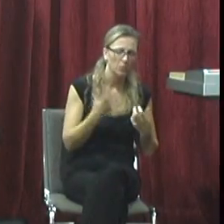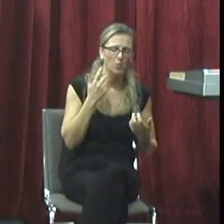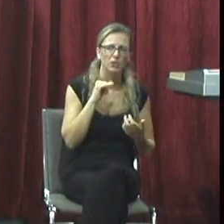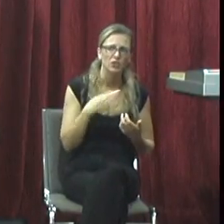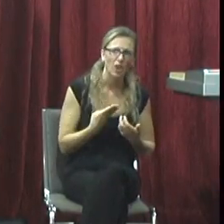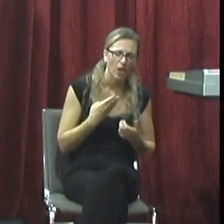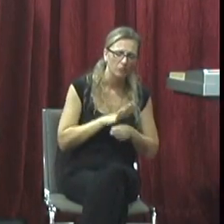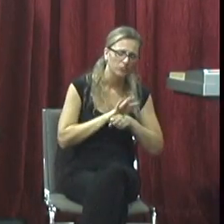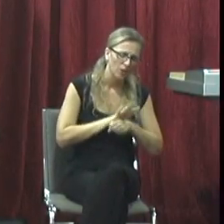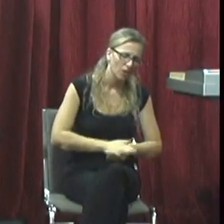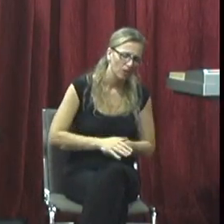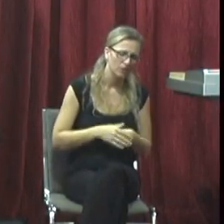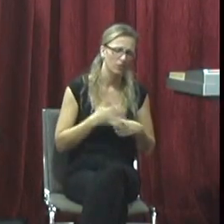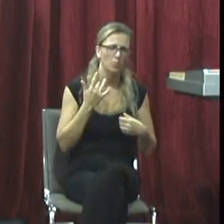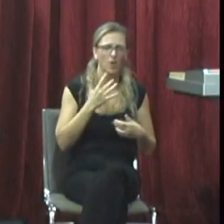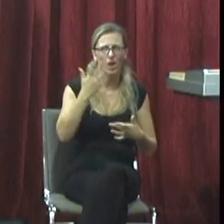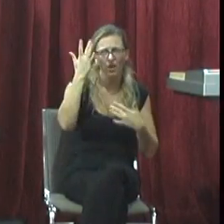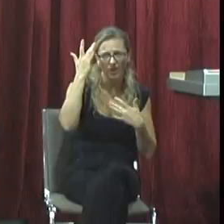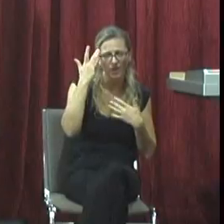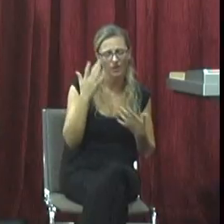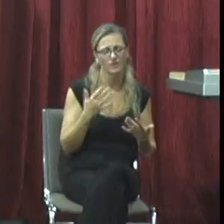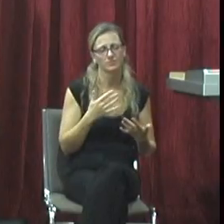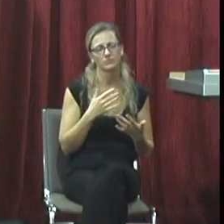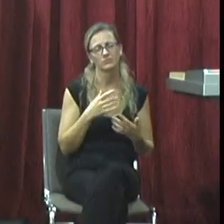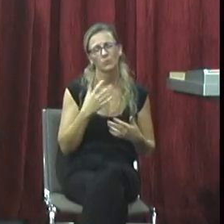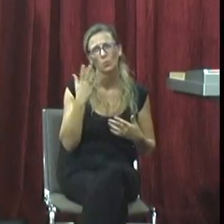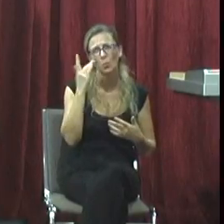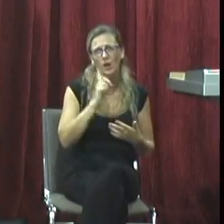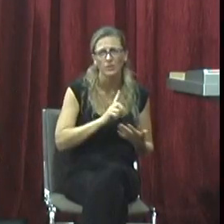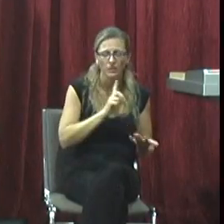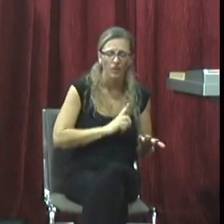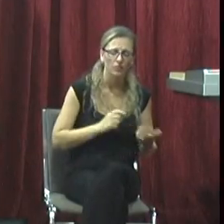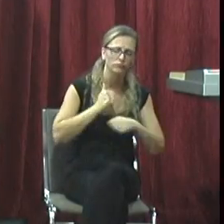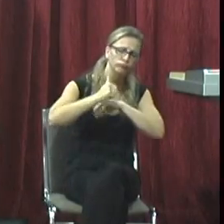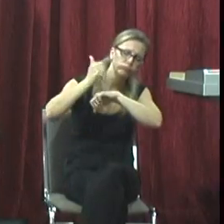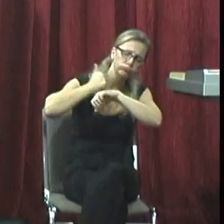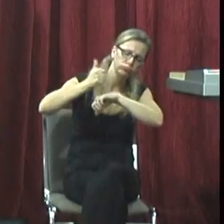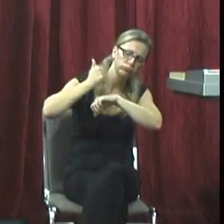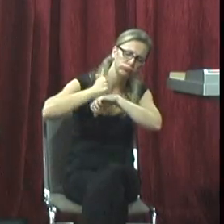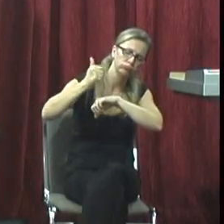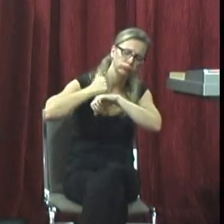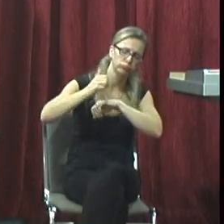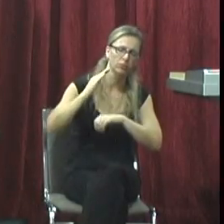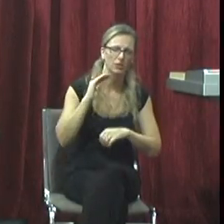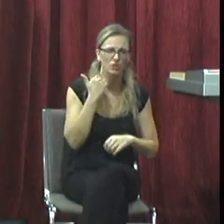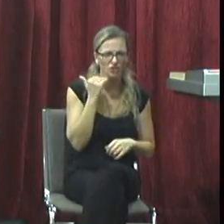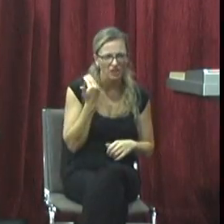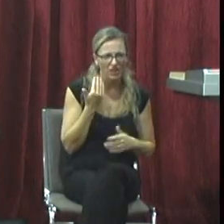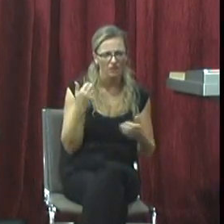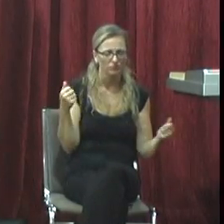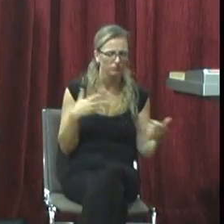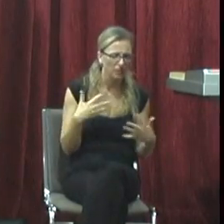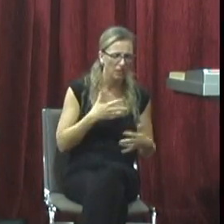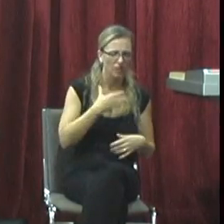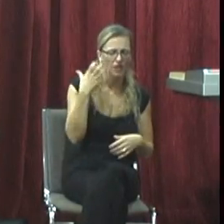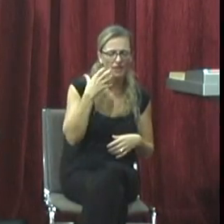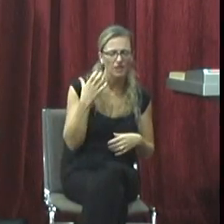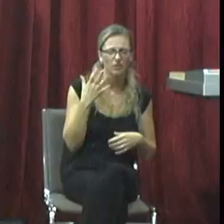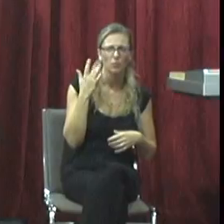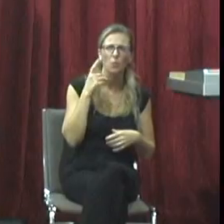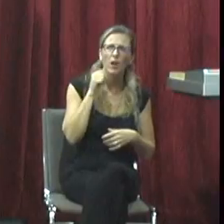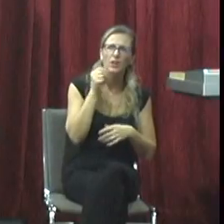job that stresses me out, this chronic disease I have, this loneliness I feel, this grief, this shame, this fear, this anger. Why haven't you taken care of this,